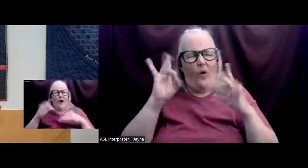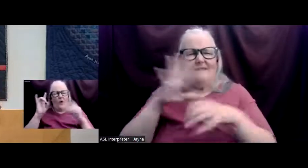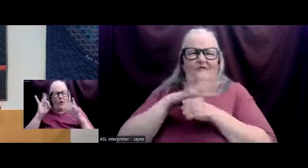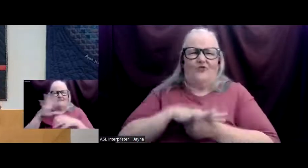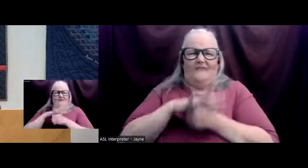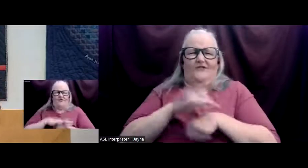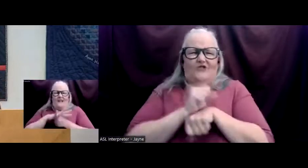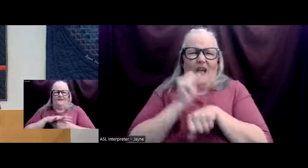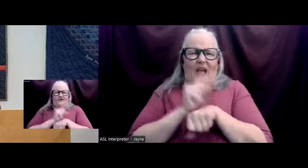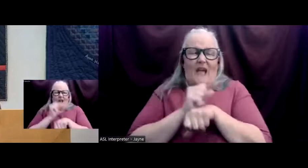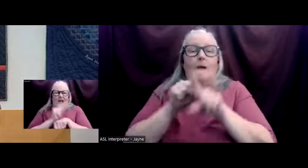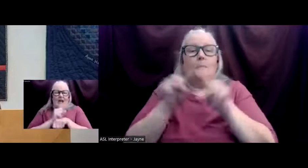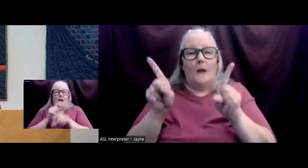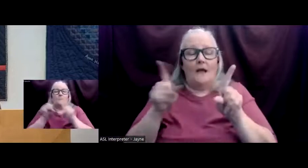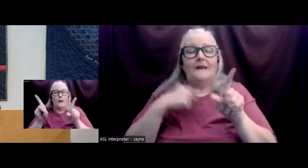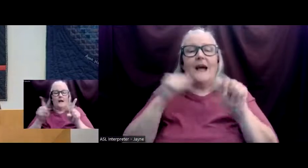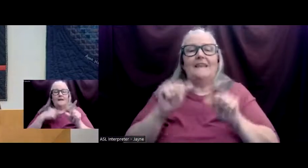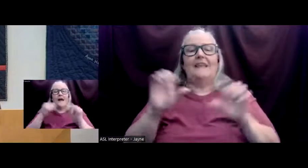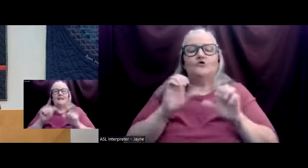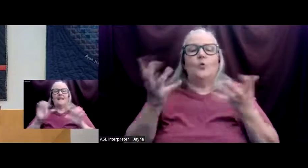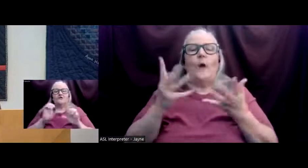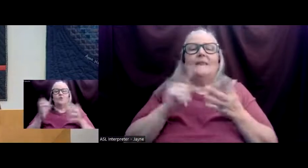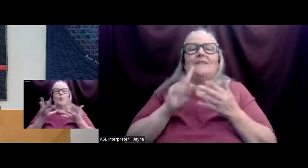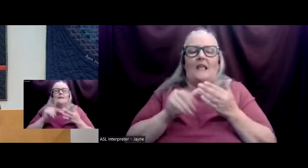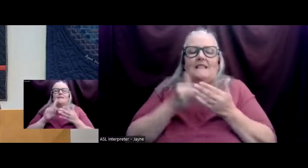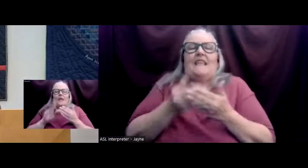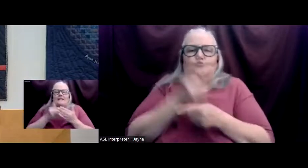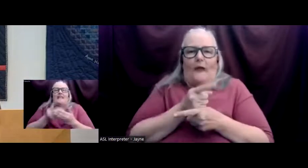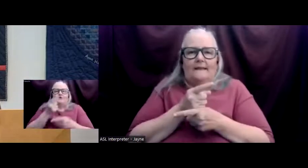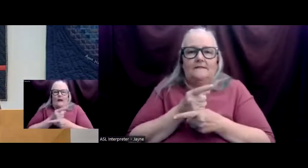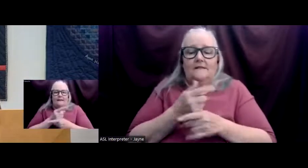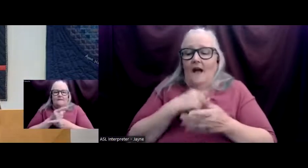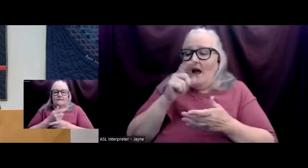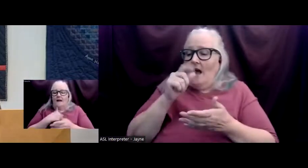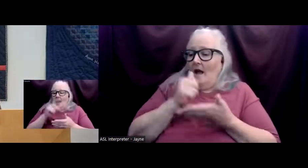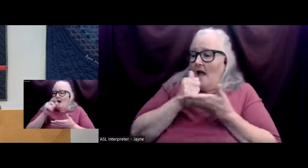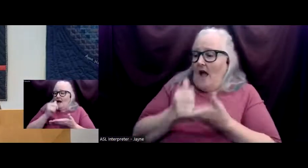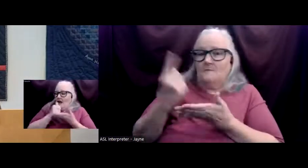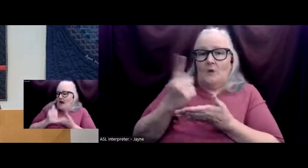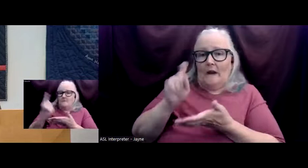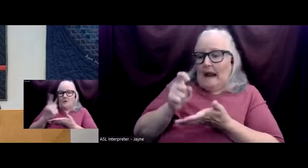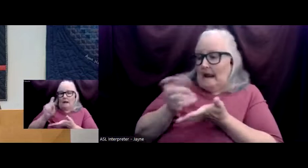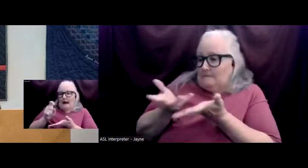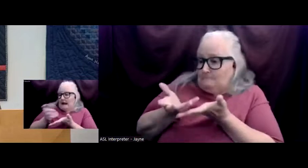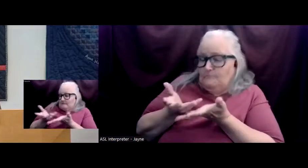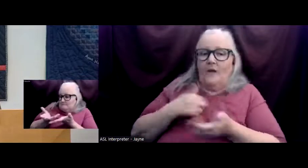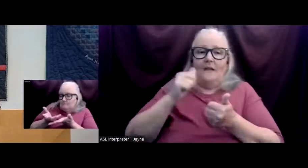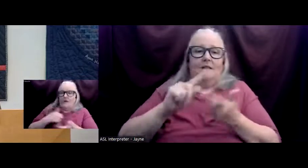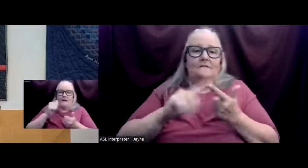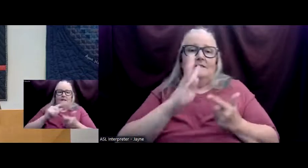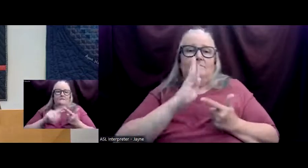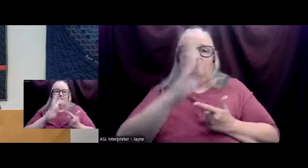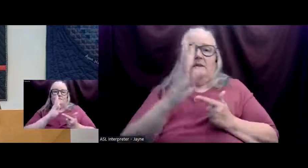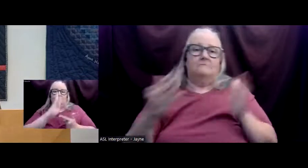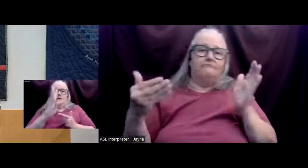But I can do the next right thing. I can help someone who needs a hand. I can speak out against bigotry and